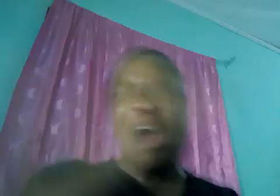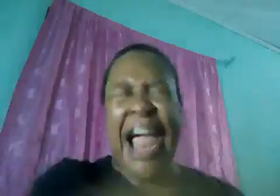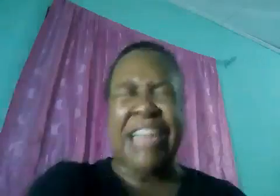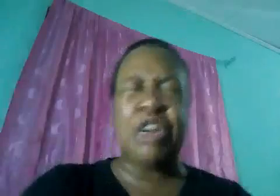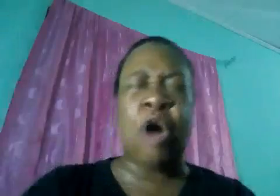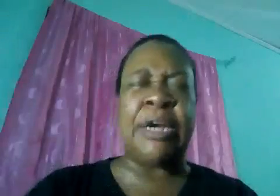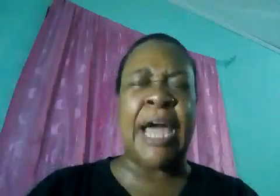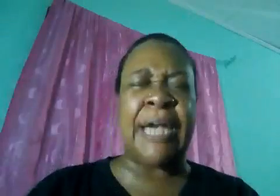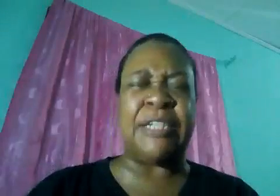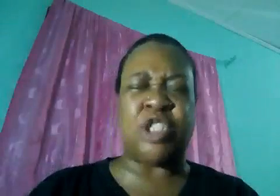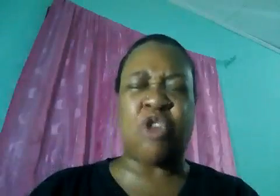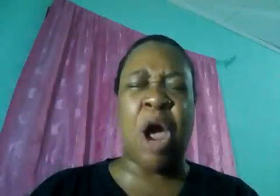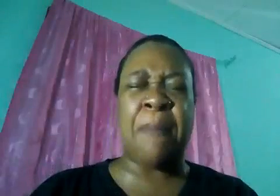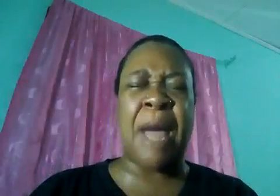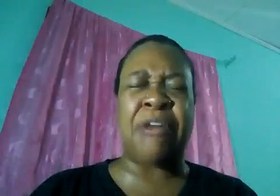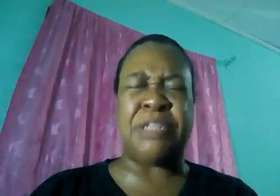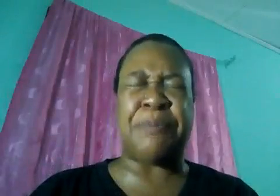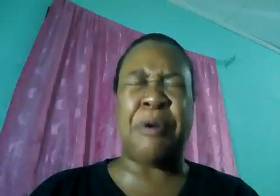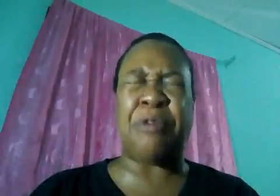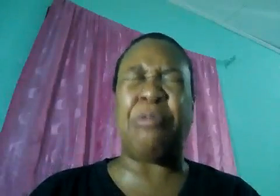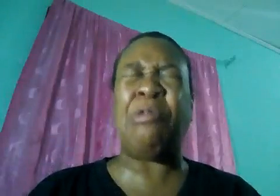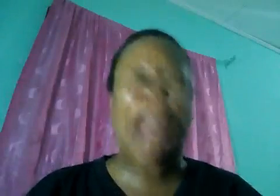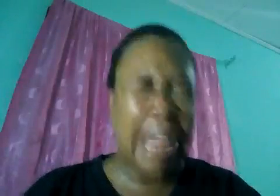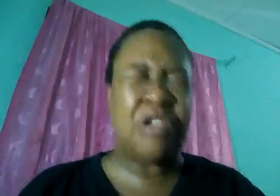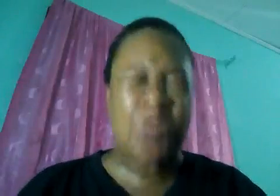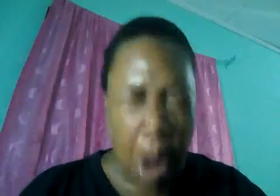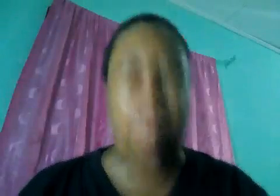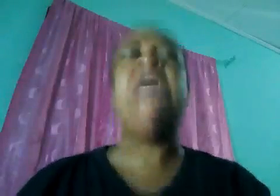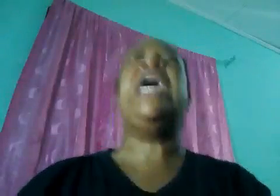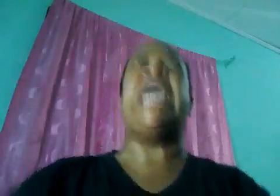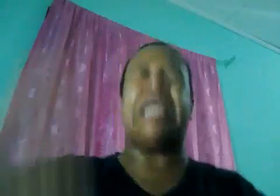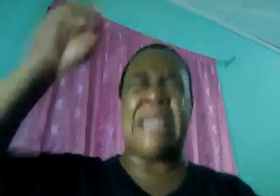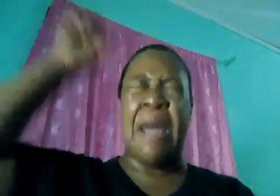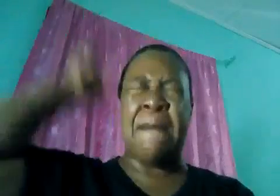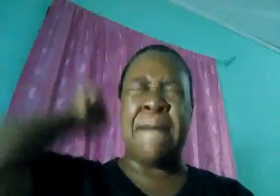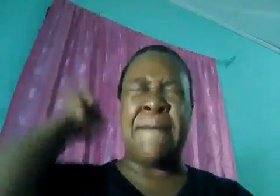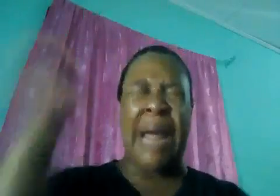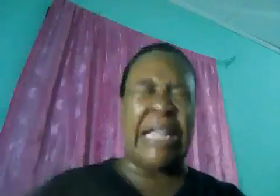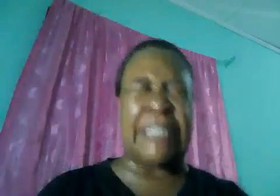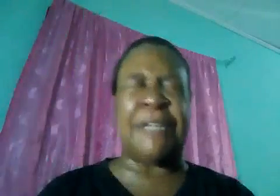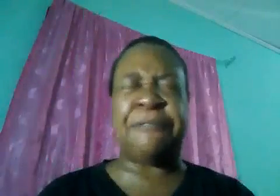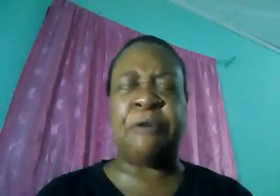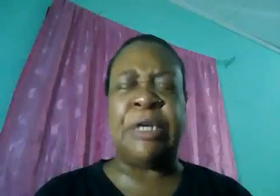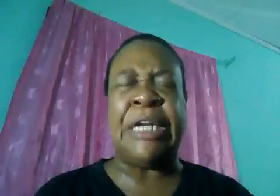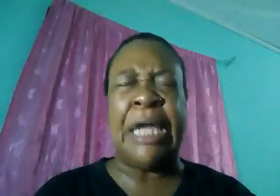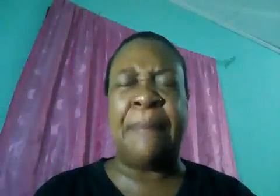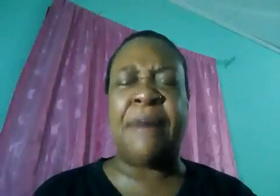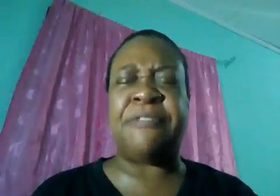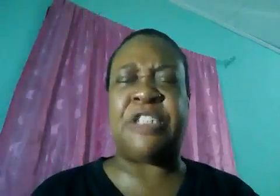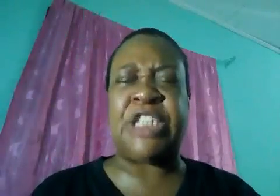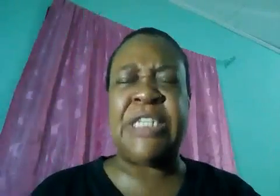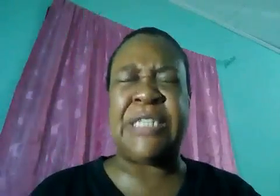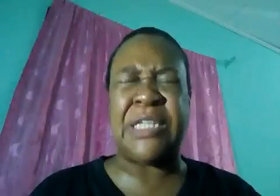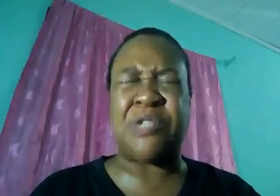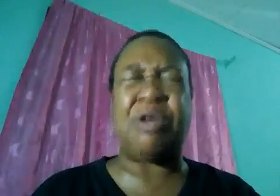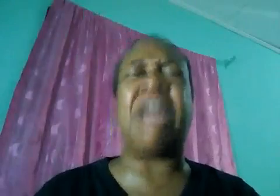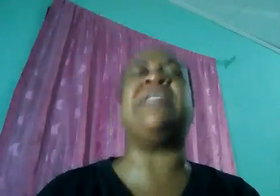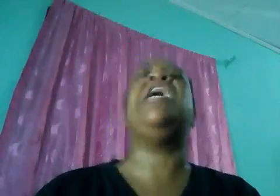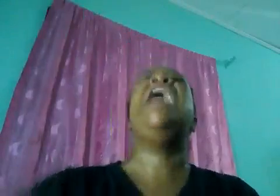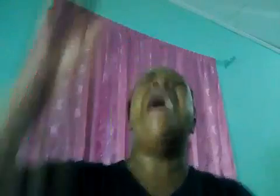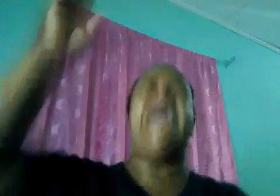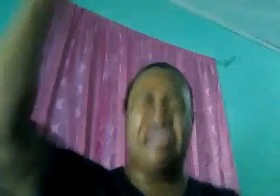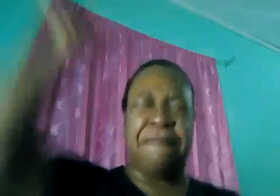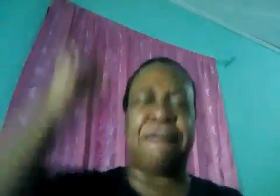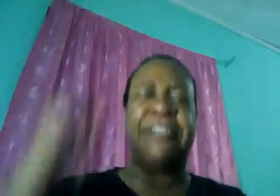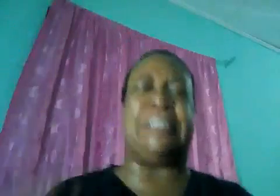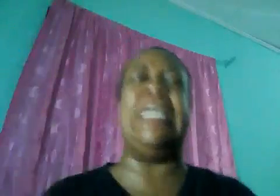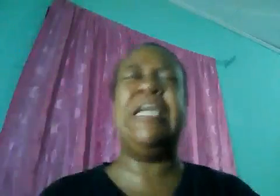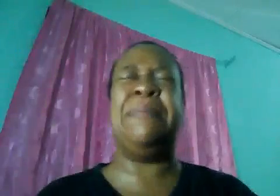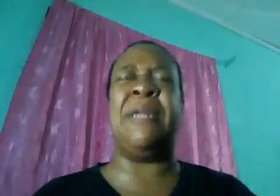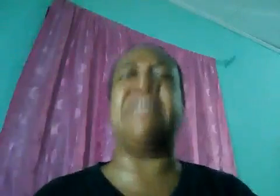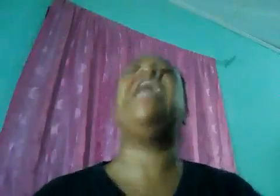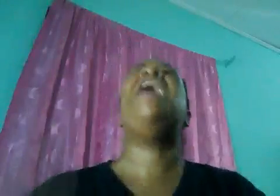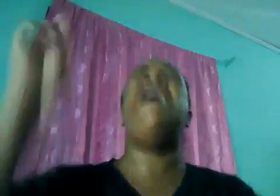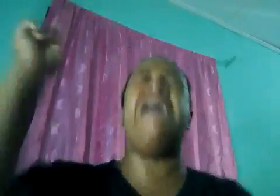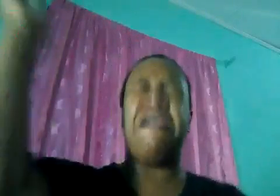that strong man spirit right now in the mightiful name of Jesus Christ. Every demons, every